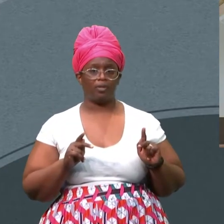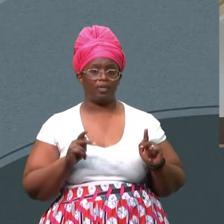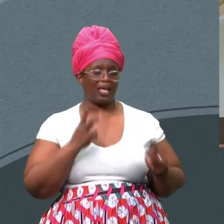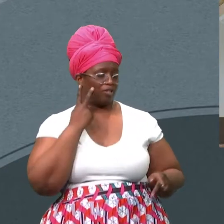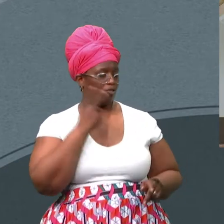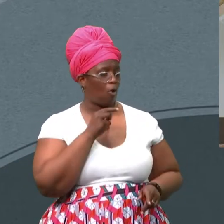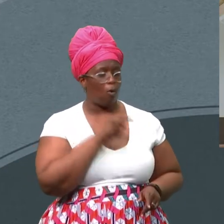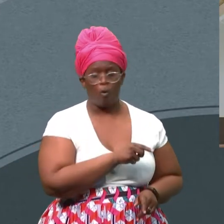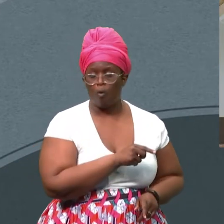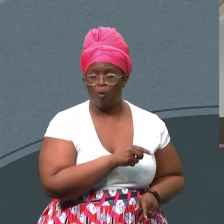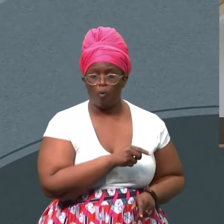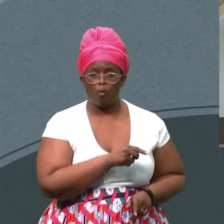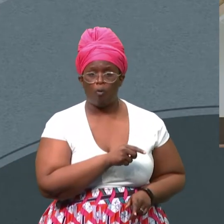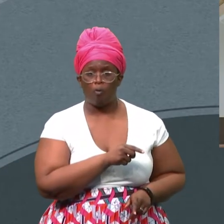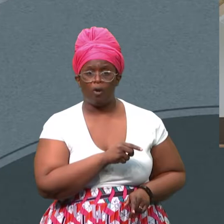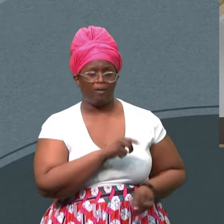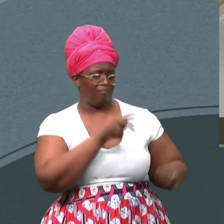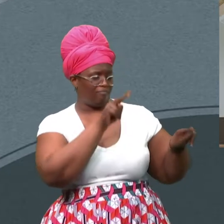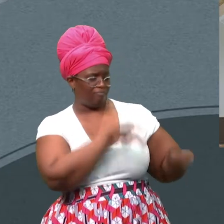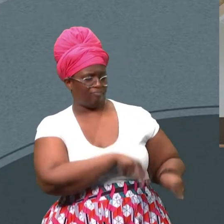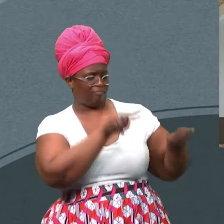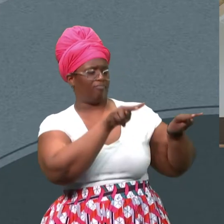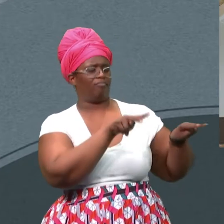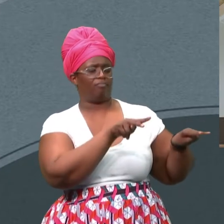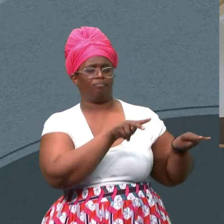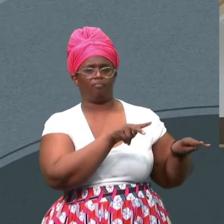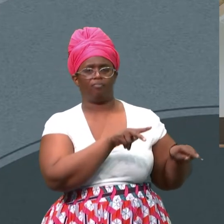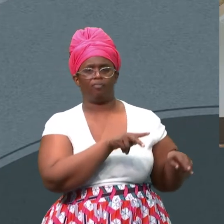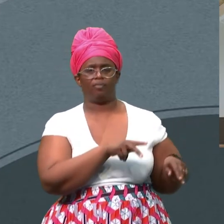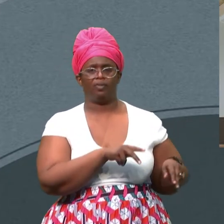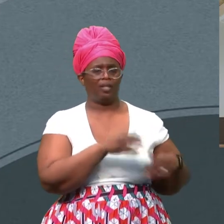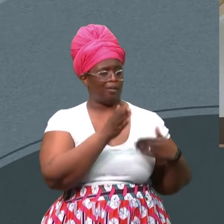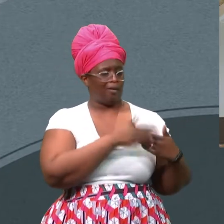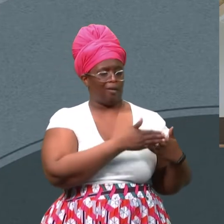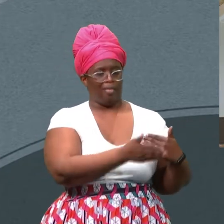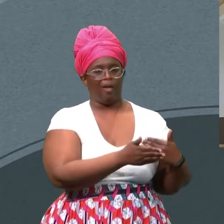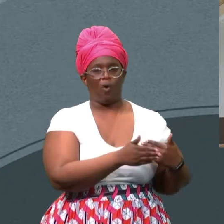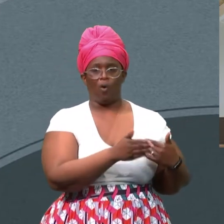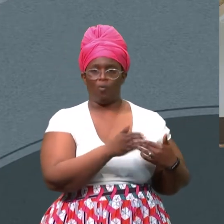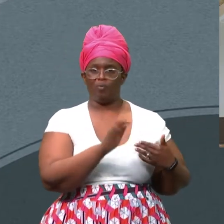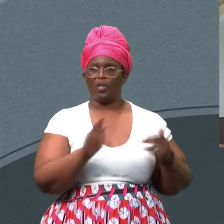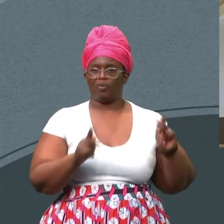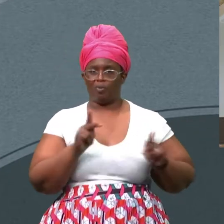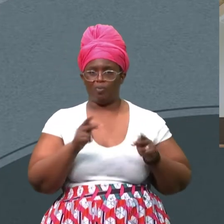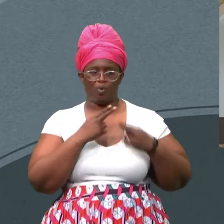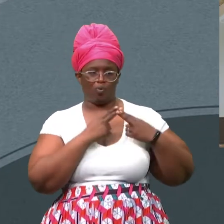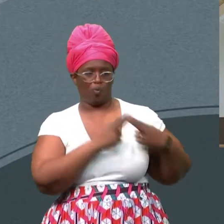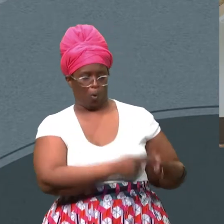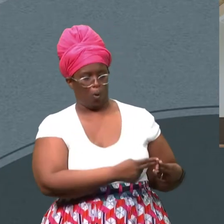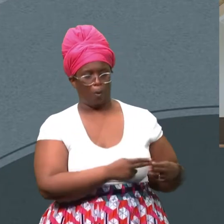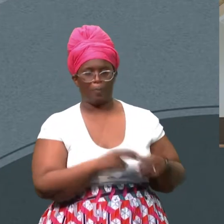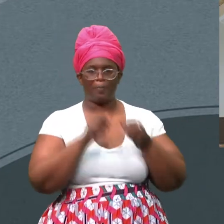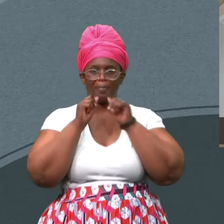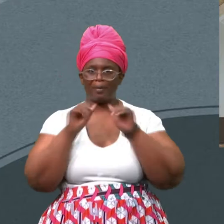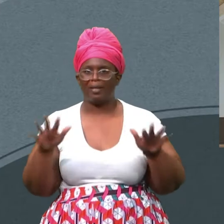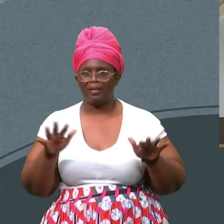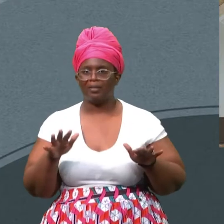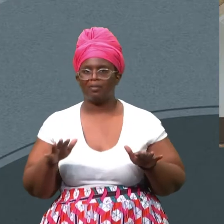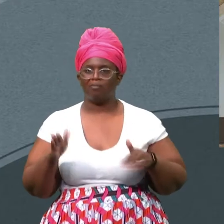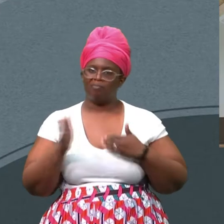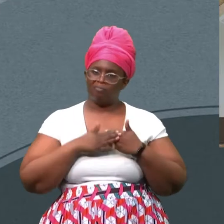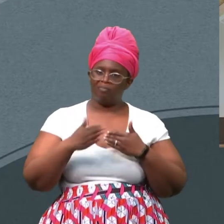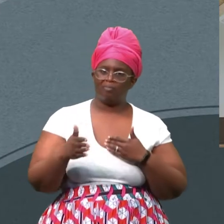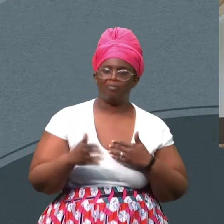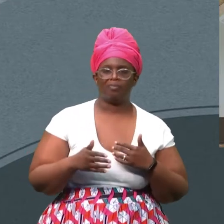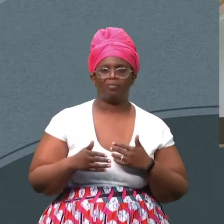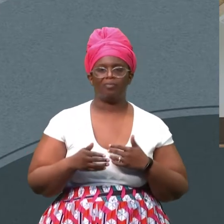people that saw me as less than, from now on, every generation is going to call me blessed. From now on, God has moved